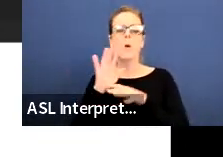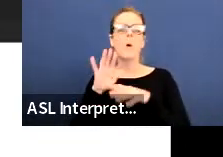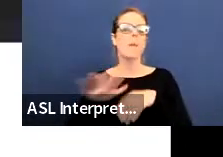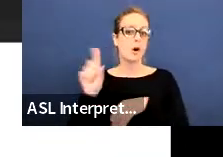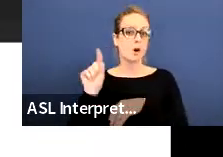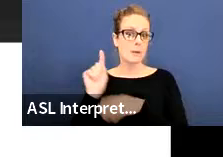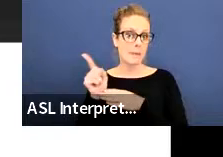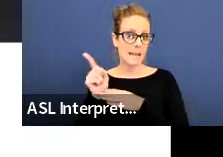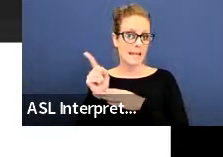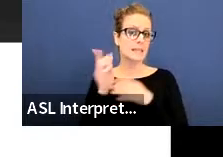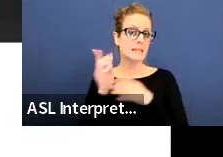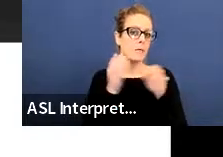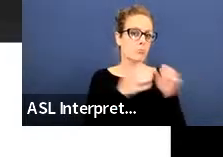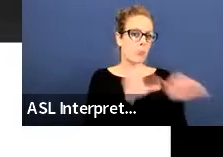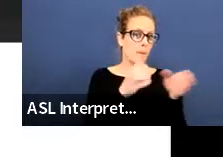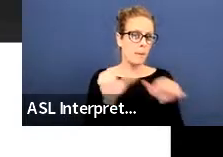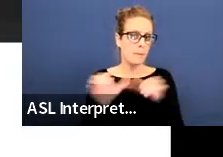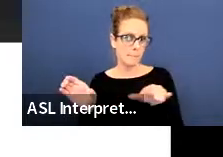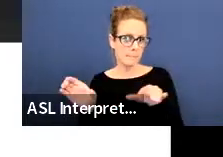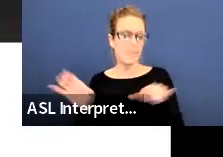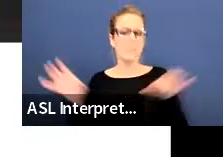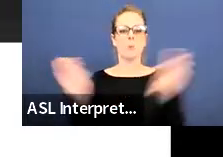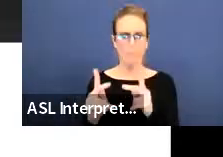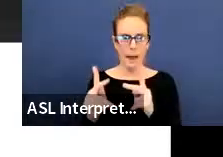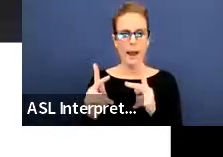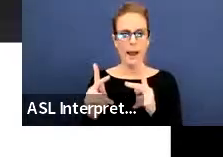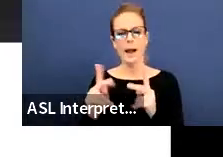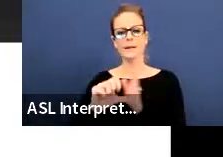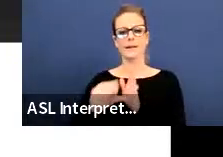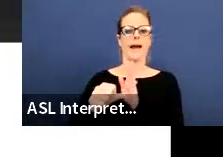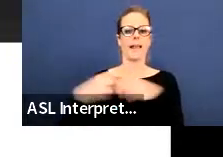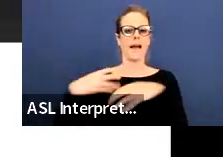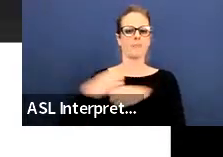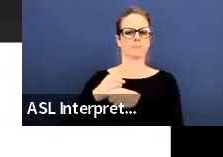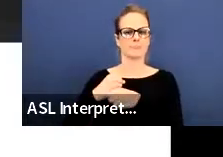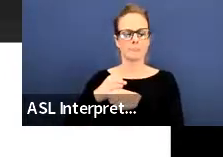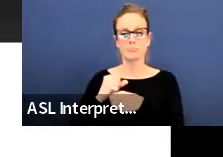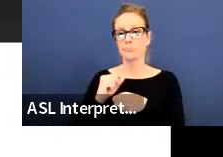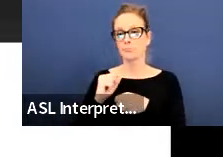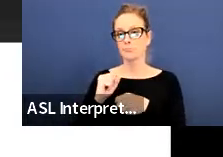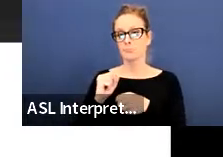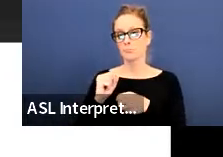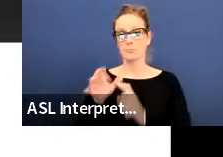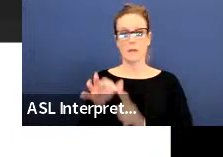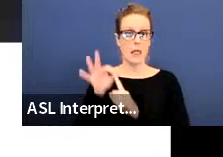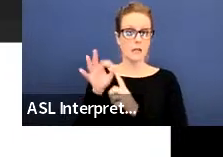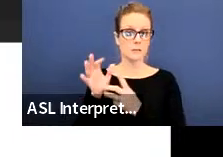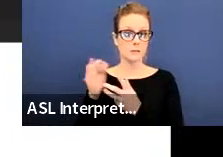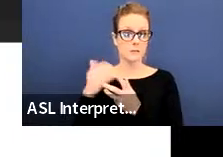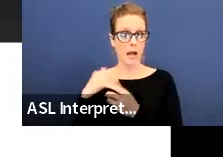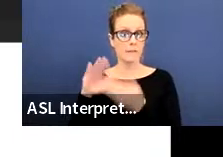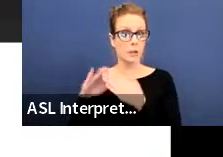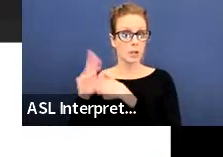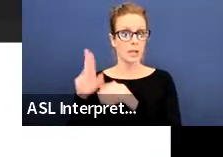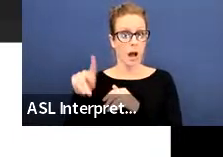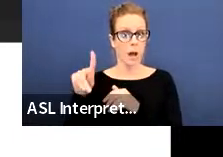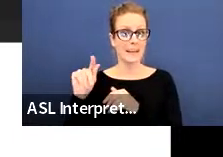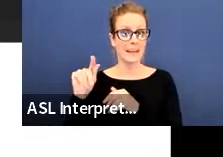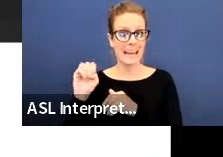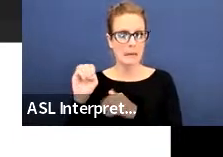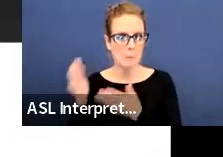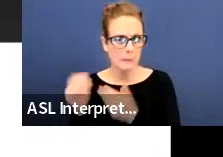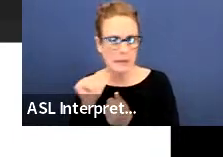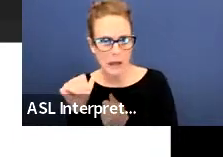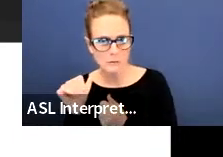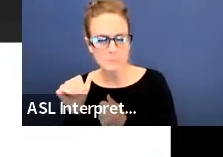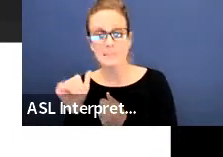and hit the highlights of those questions if we can. And then that'll probably take, unless we have a community update, which we may not, then that'll